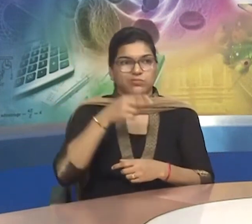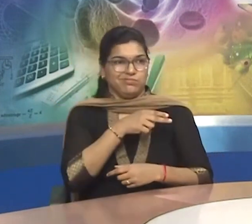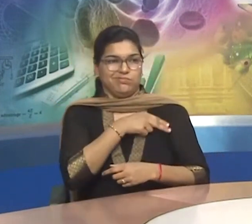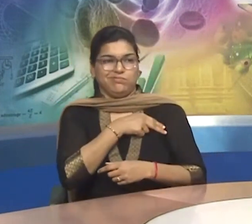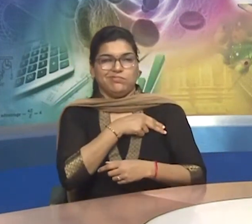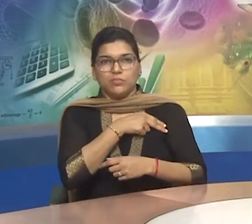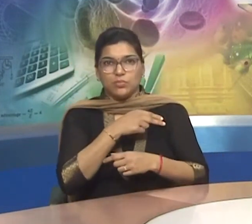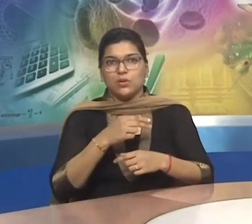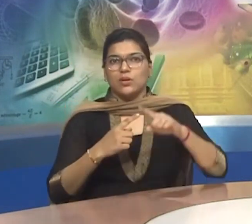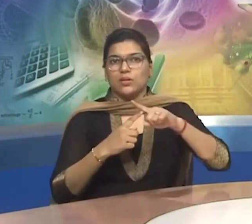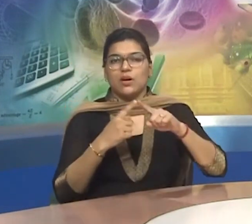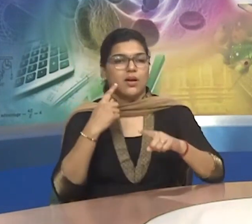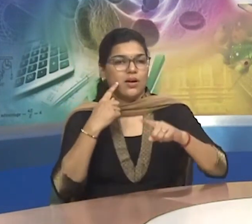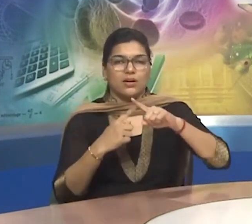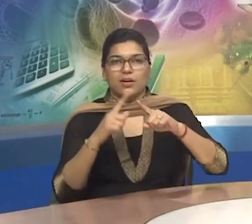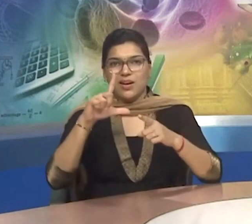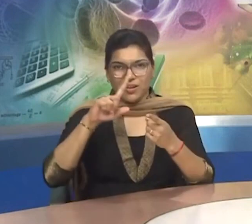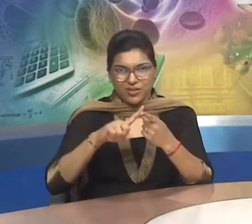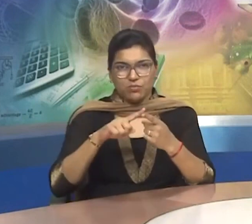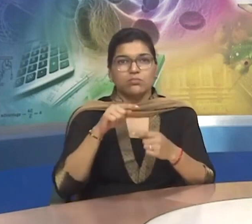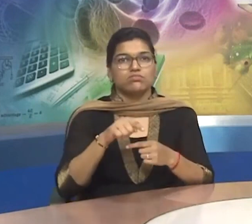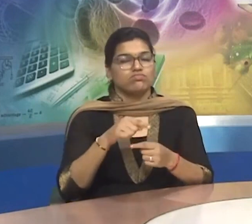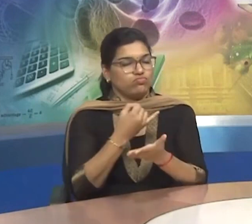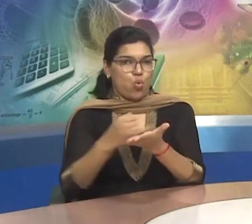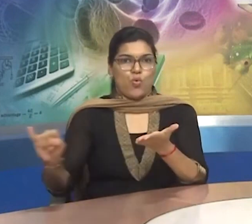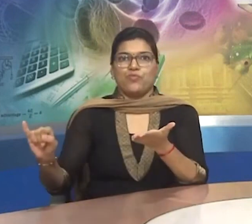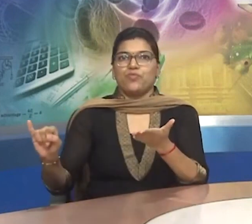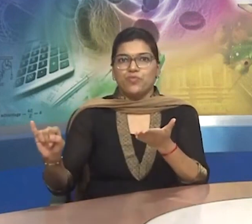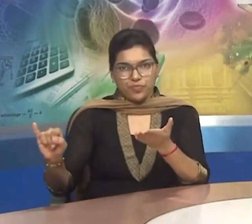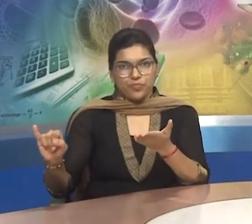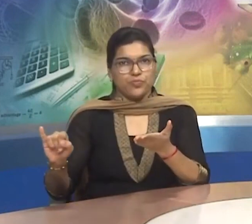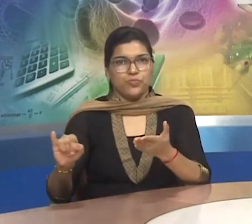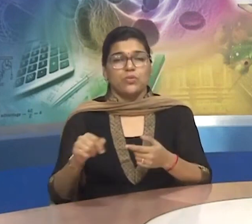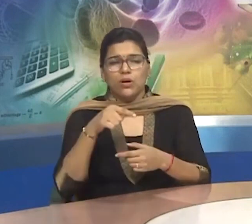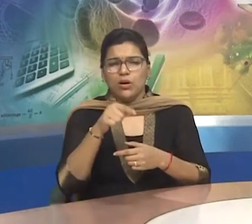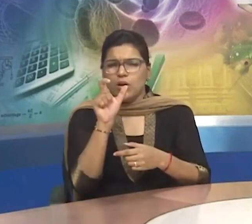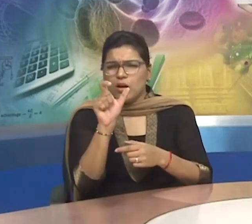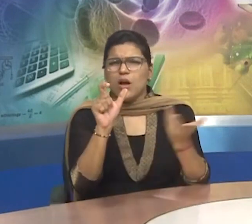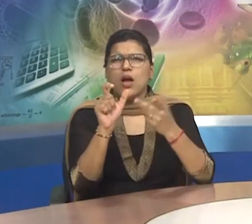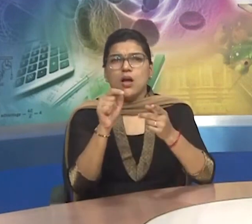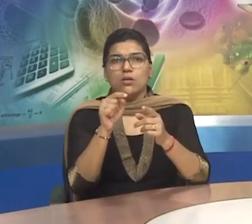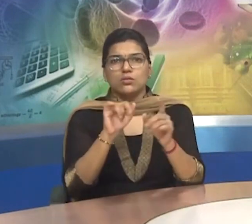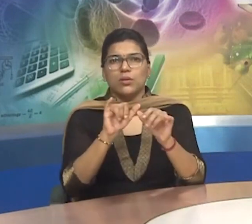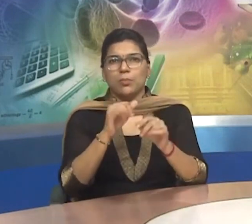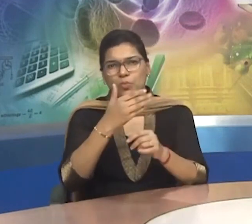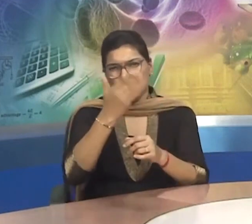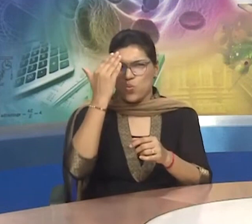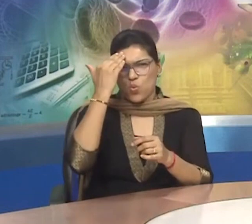Now this title, as we just discussed the abolition of title, a